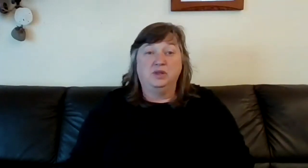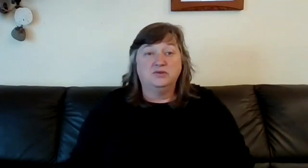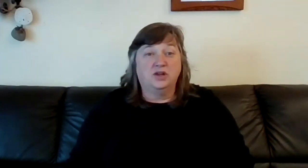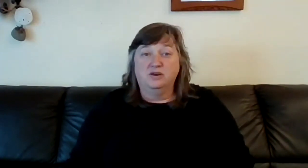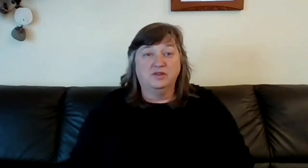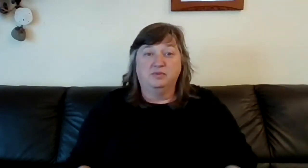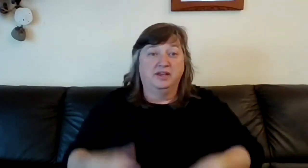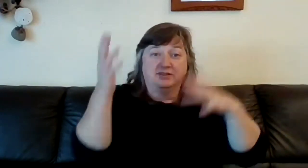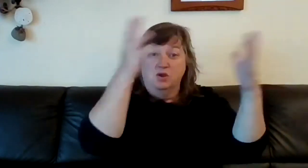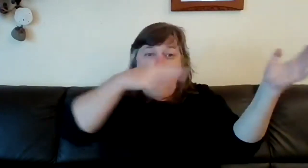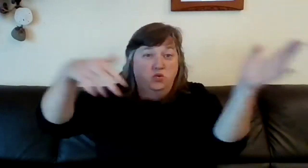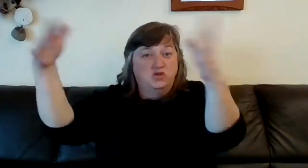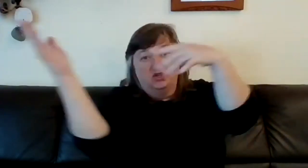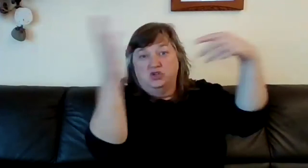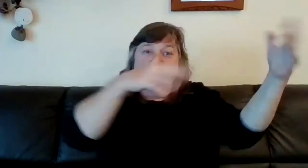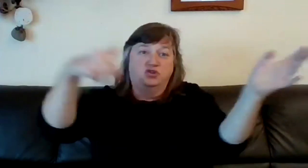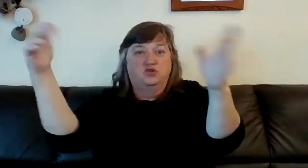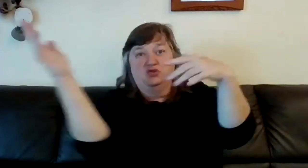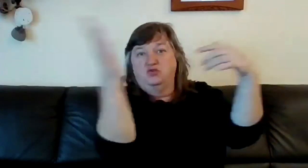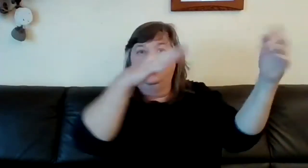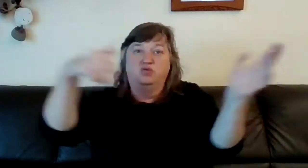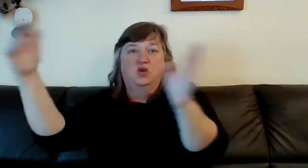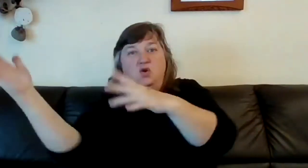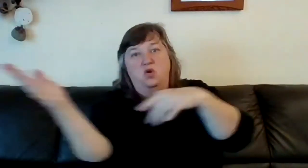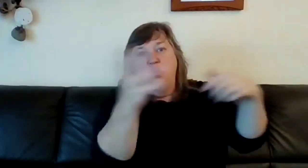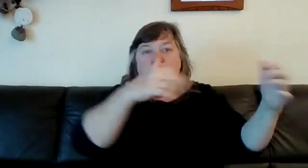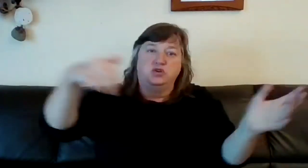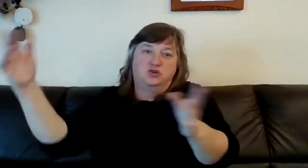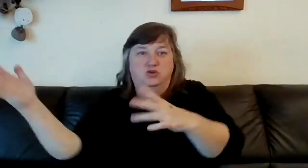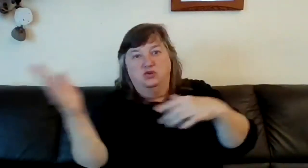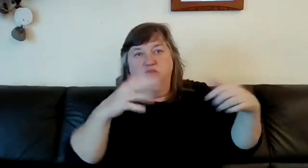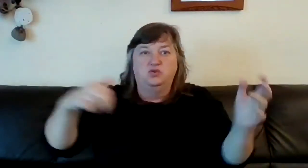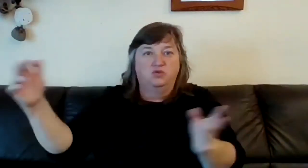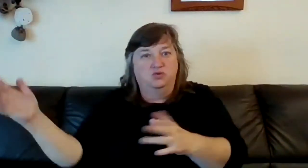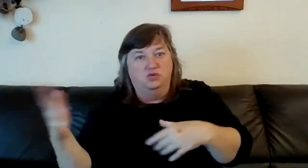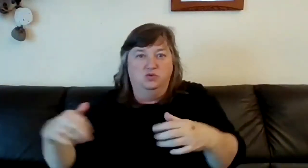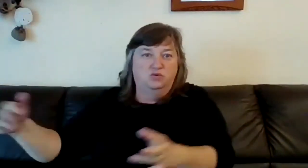blows all over the place. Whoosh, whoosh.